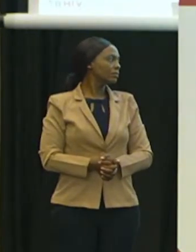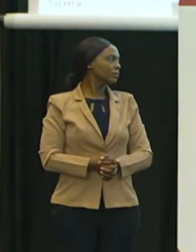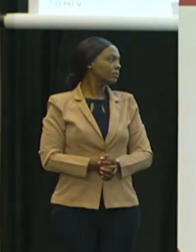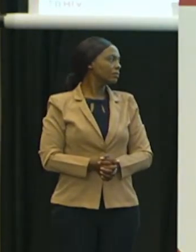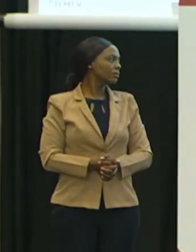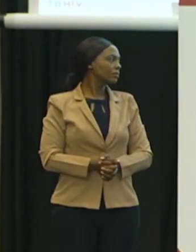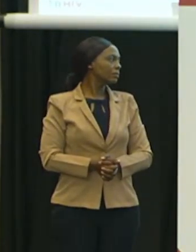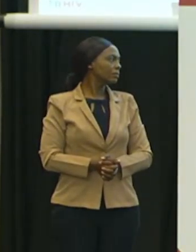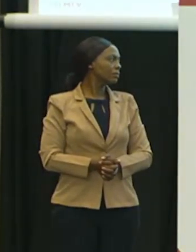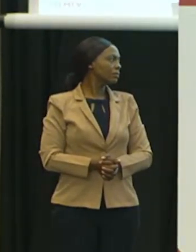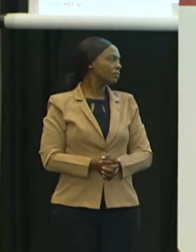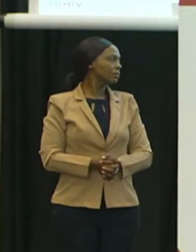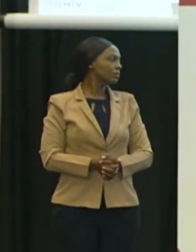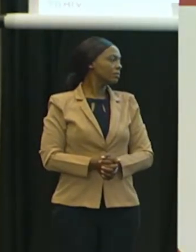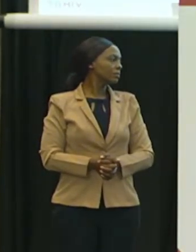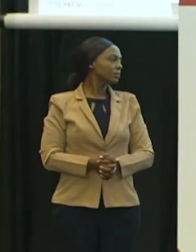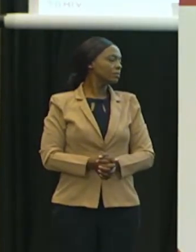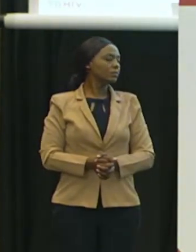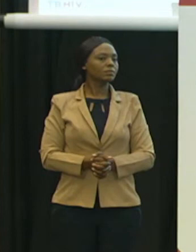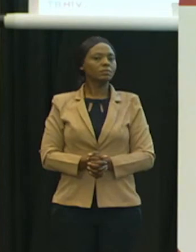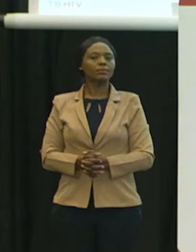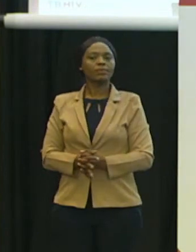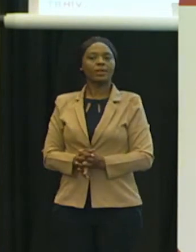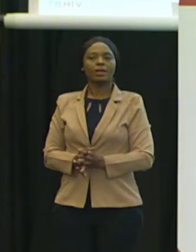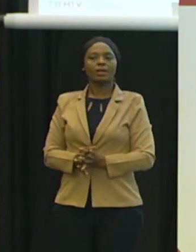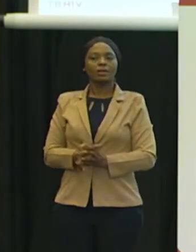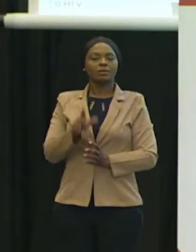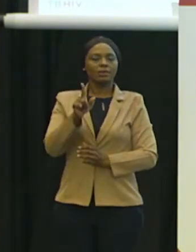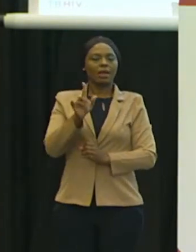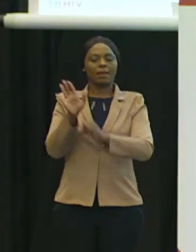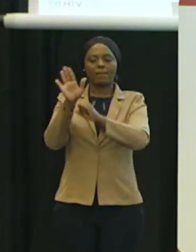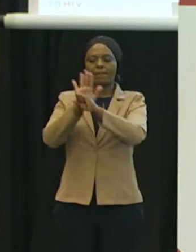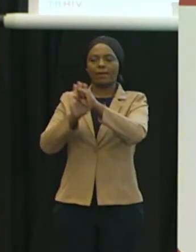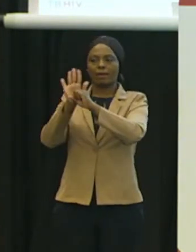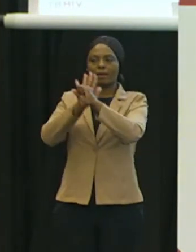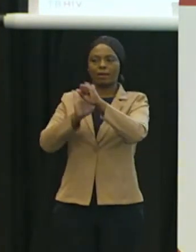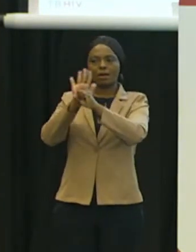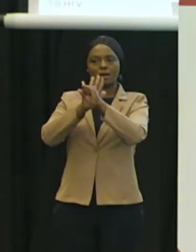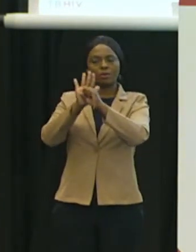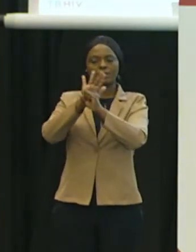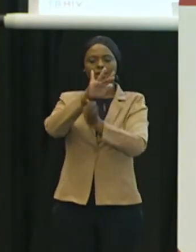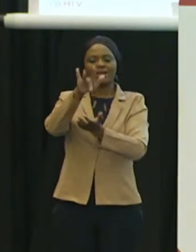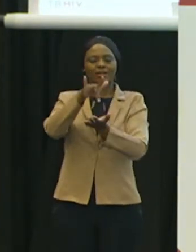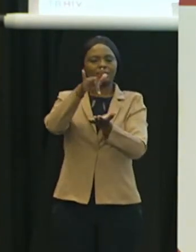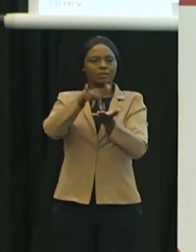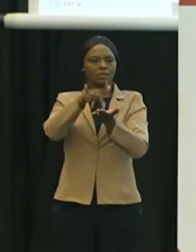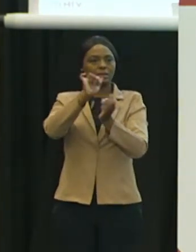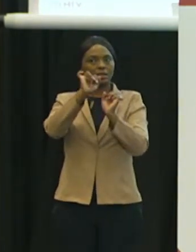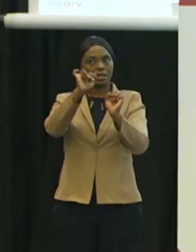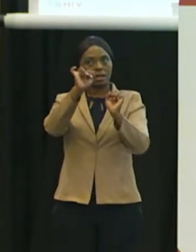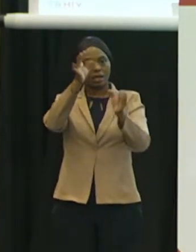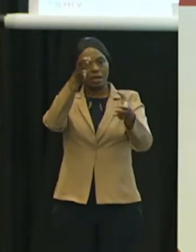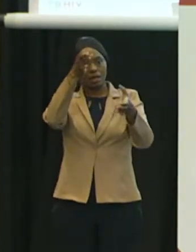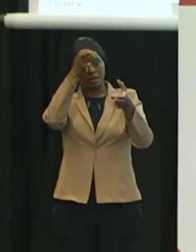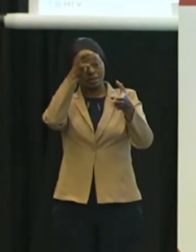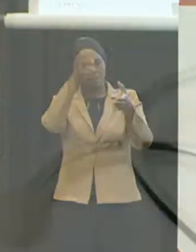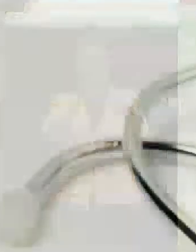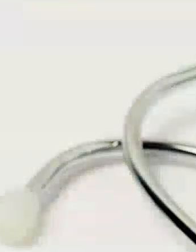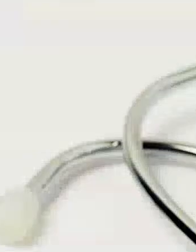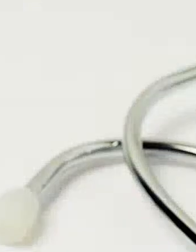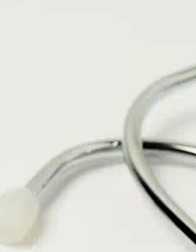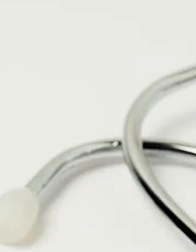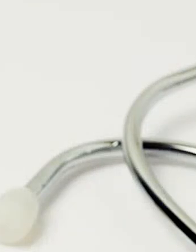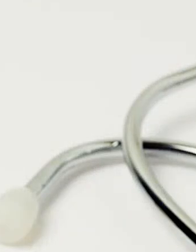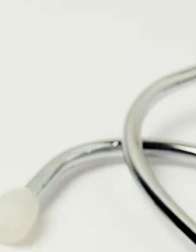Right, so the background in terms of the centers of excellence is that to achieve the